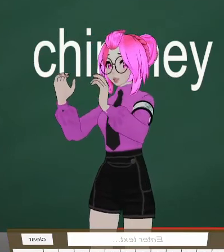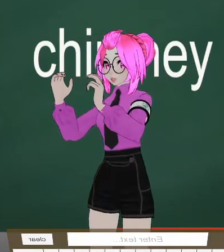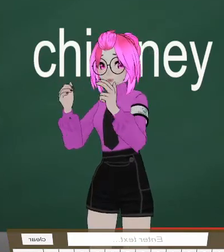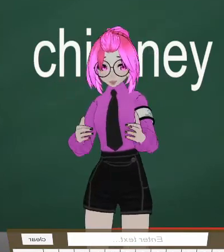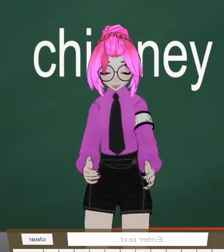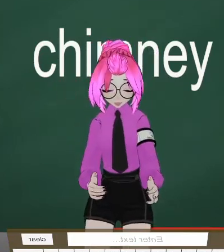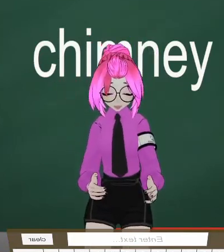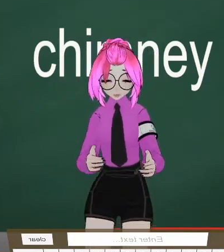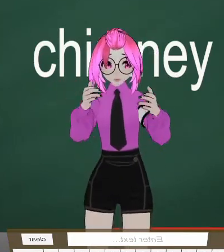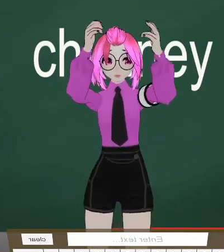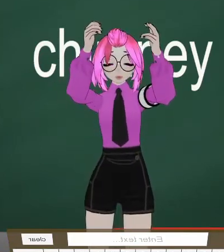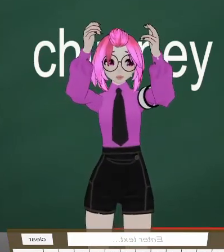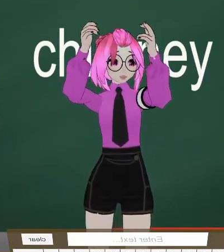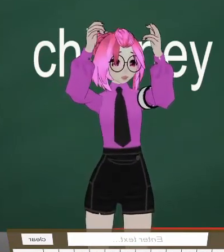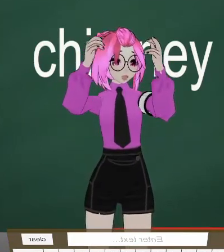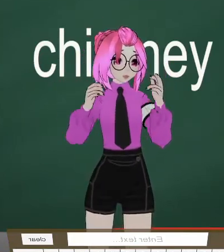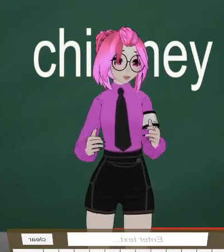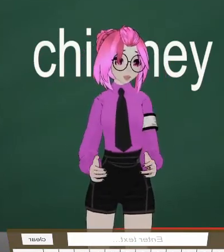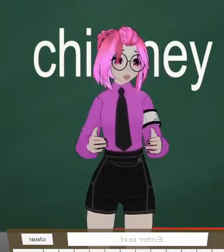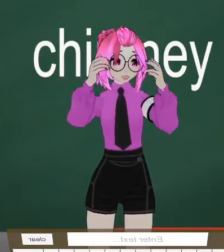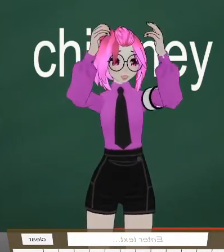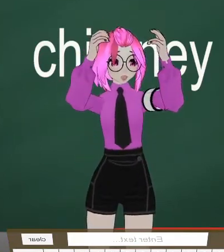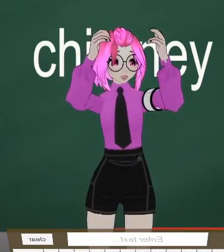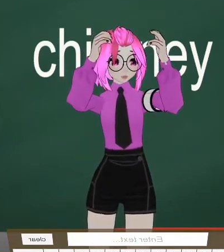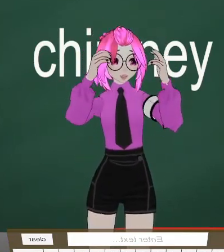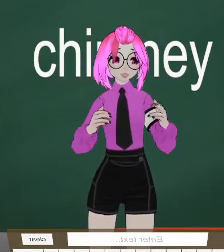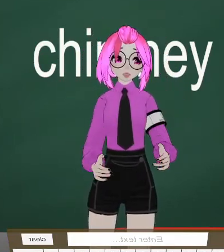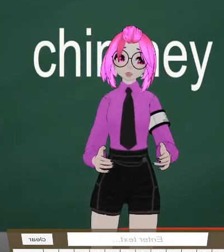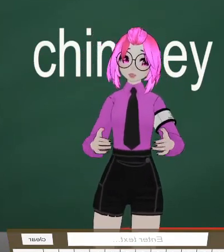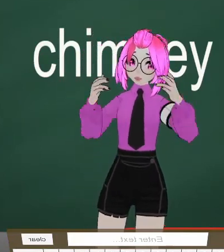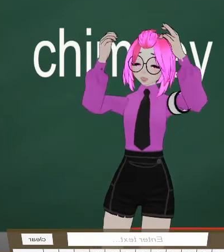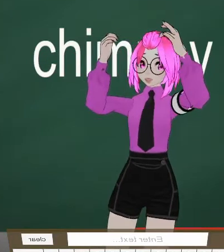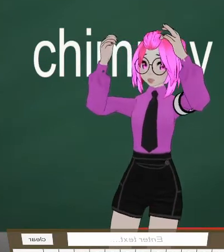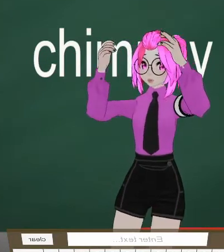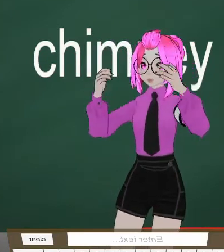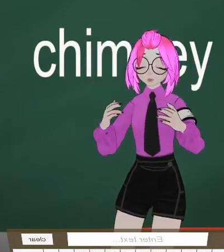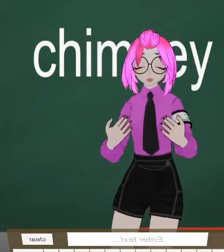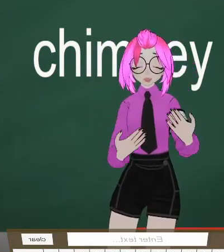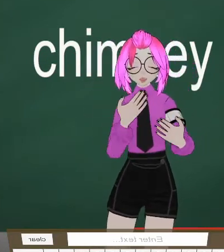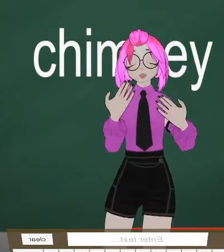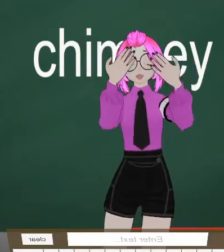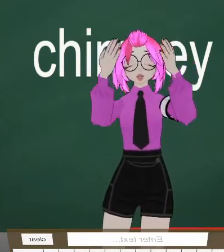of like this bent hand up and you're going to be showing that shape of the chimney so either fire